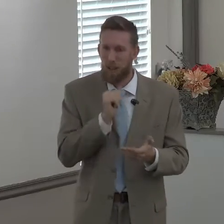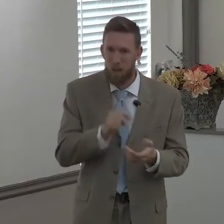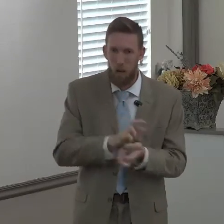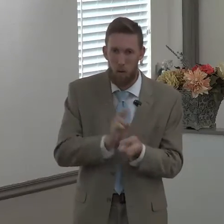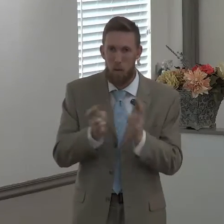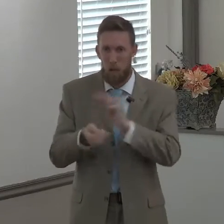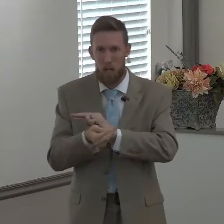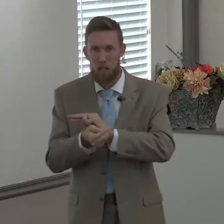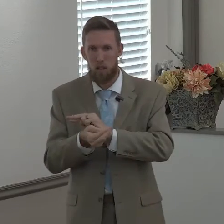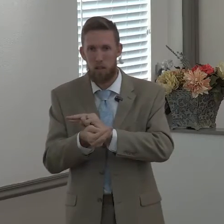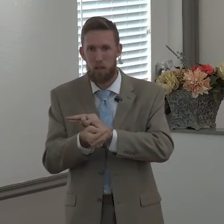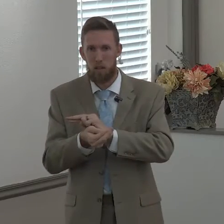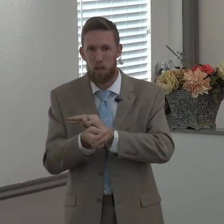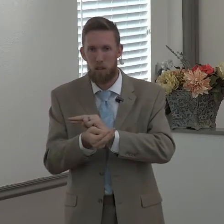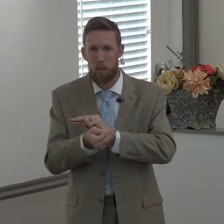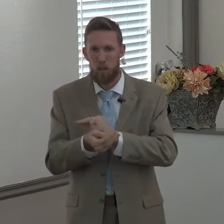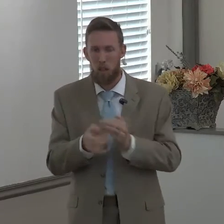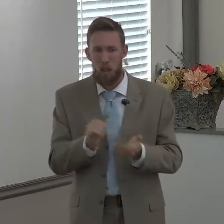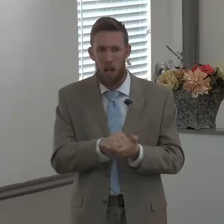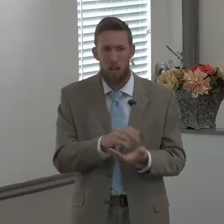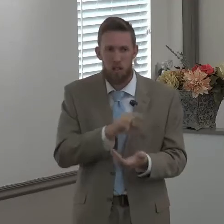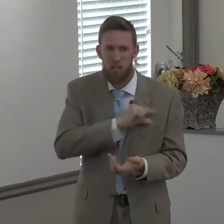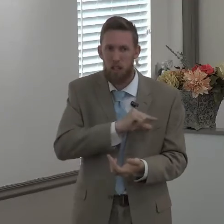wept bitterly.